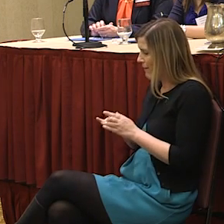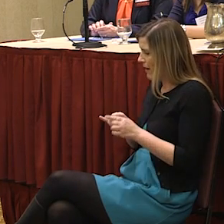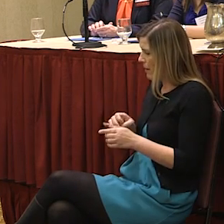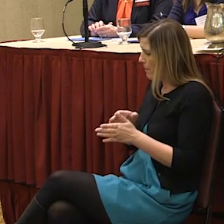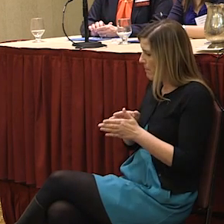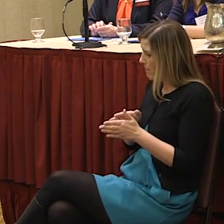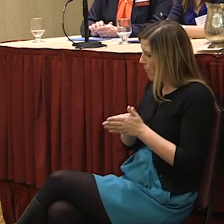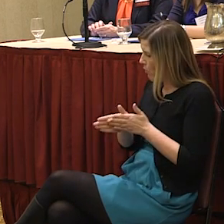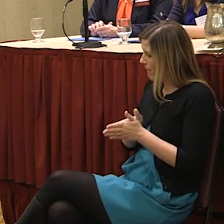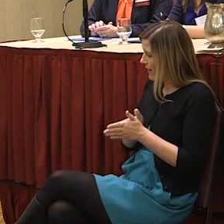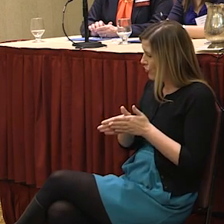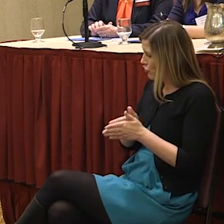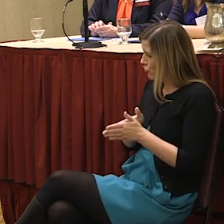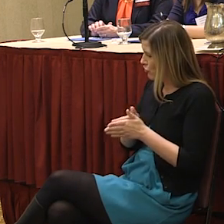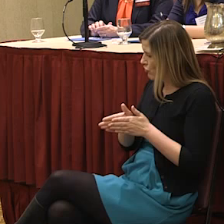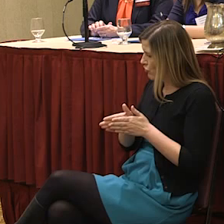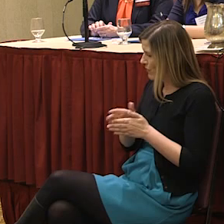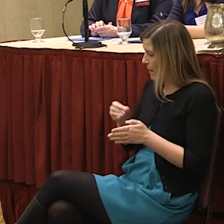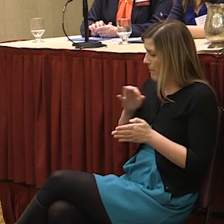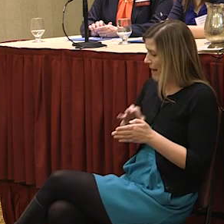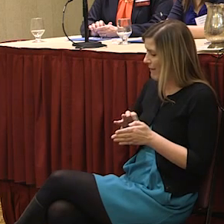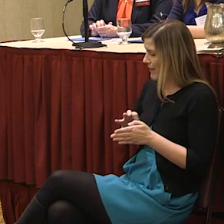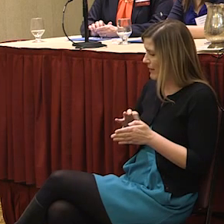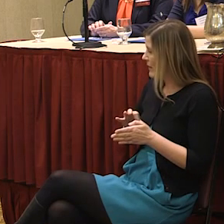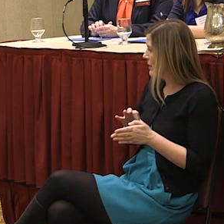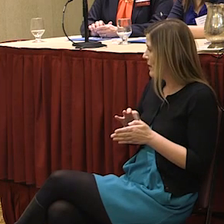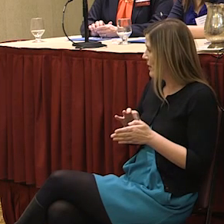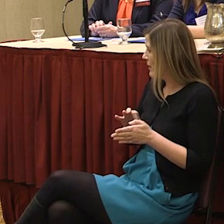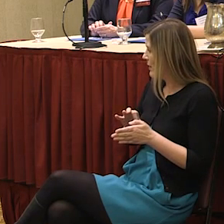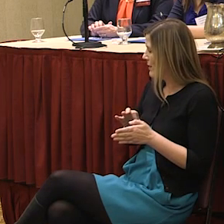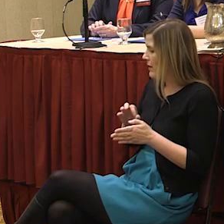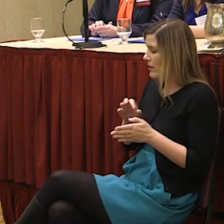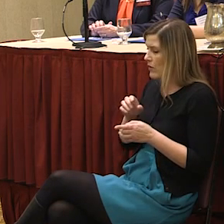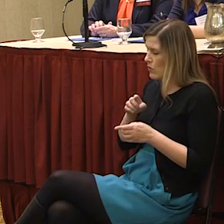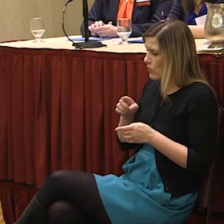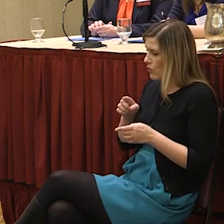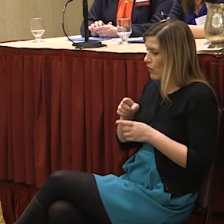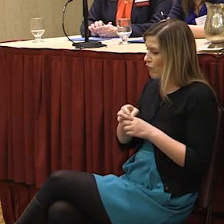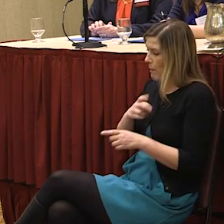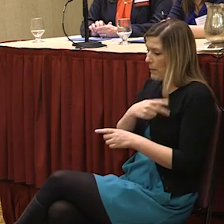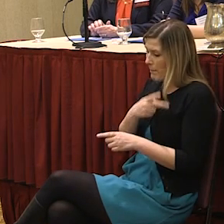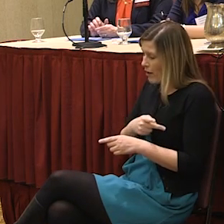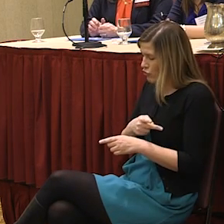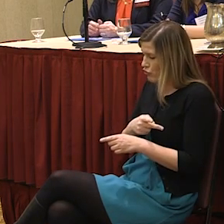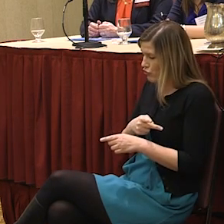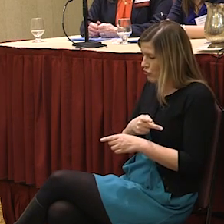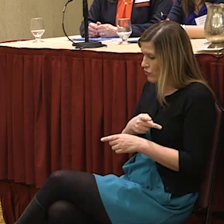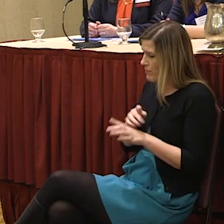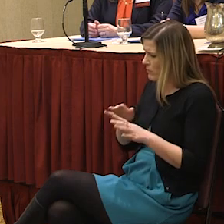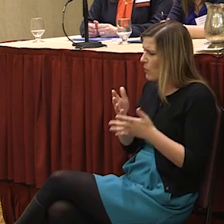as increasing use of emergency rooms? Motivations and benefits. So maybe asking about what the